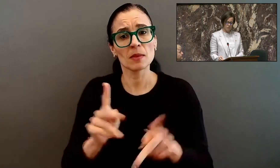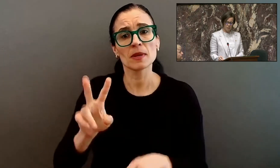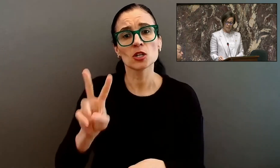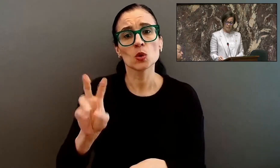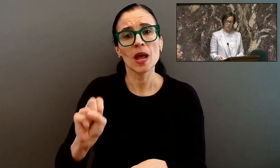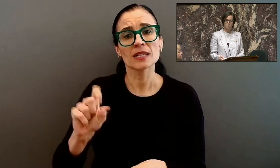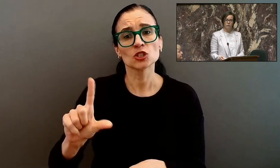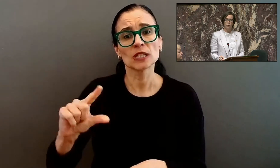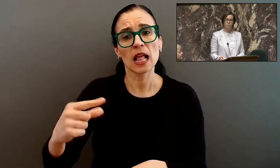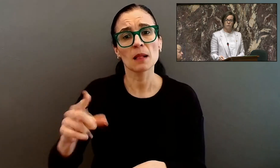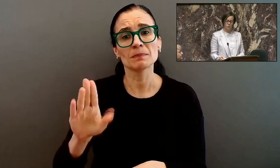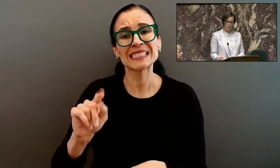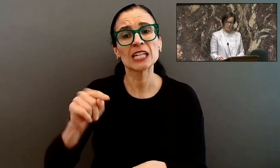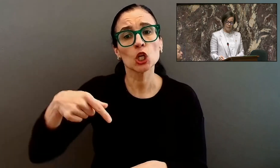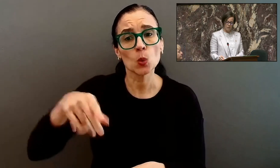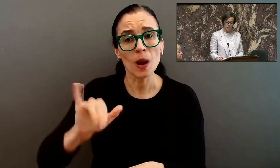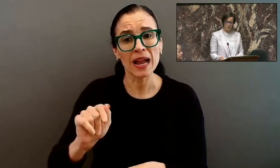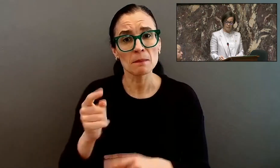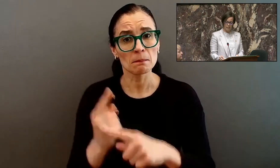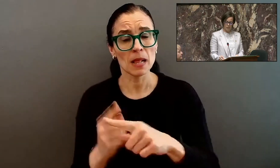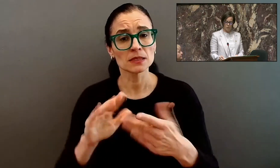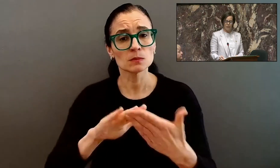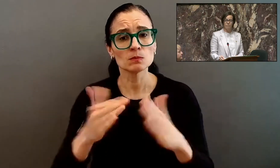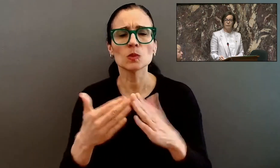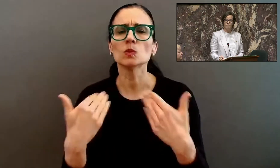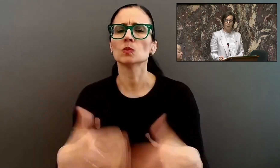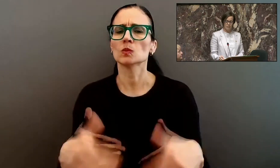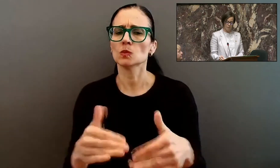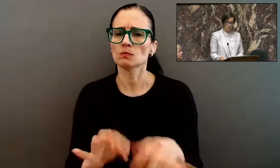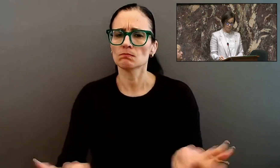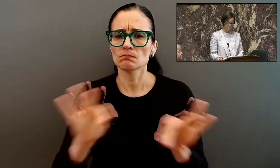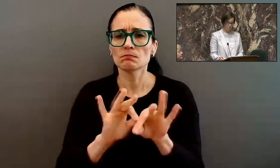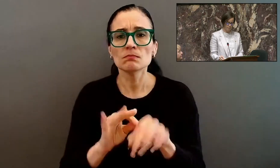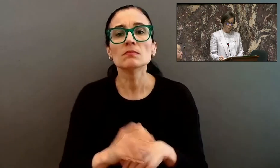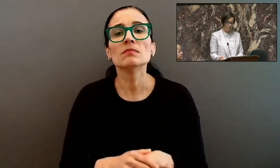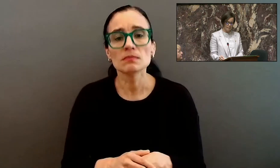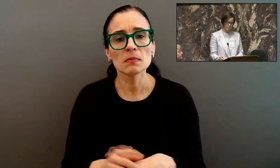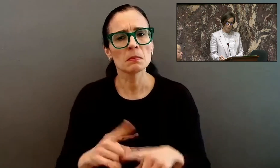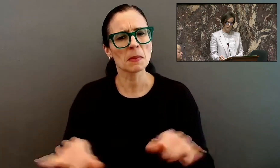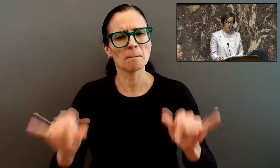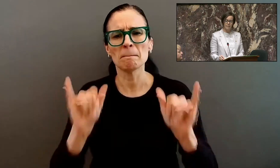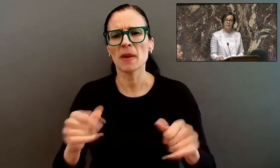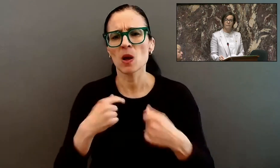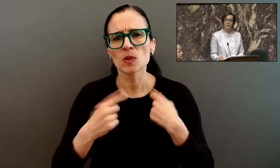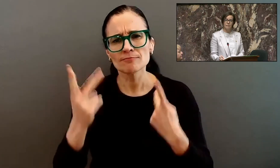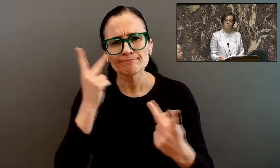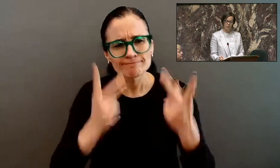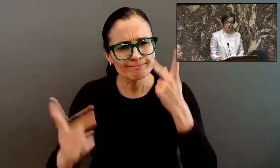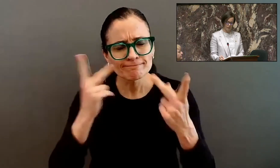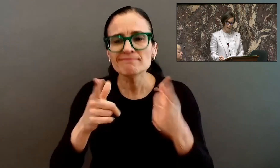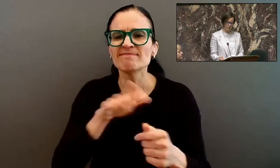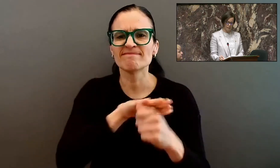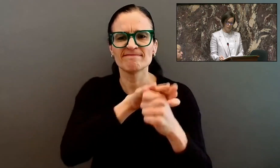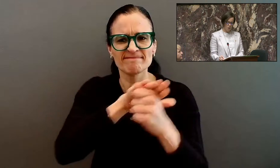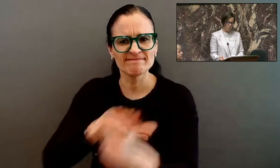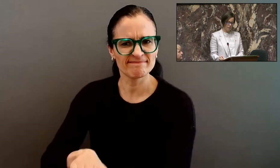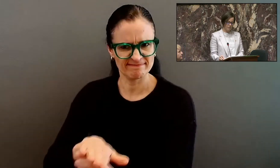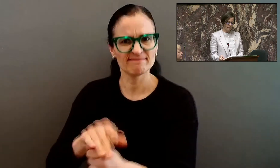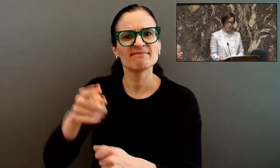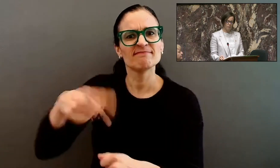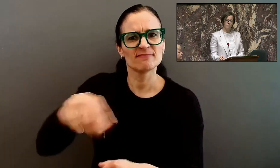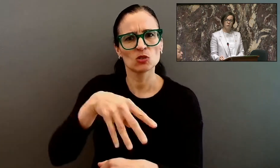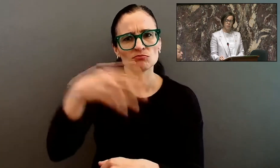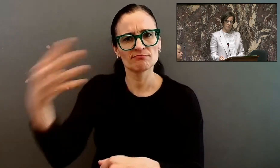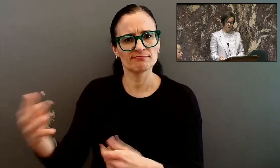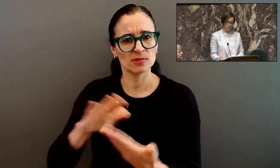and marginalization for 2S LGBTQI+ people. In some countries, and even in some parts of Canada, we have